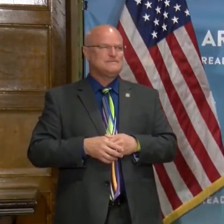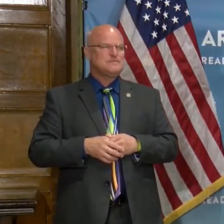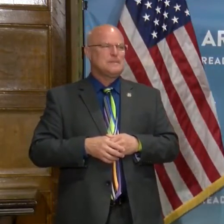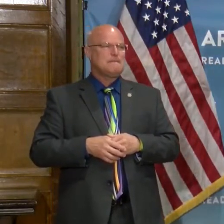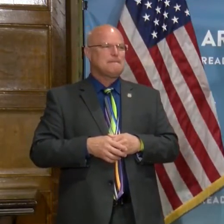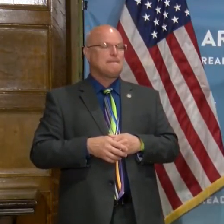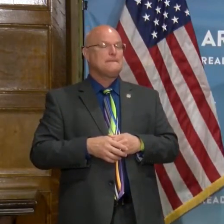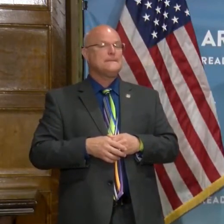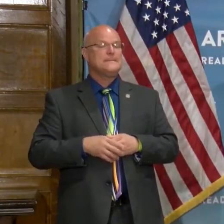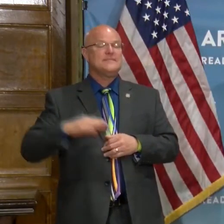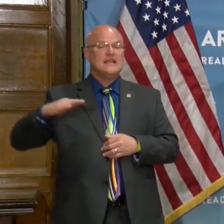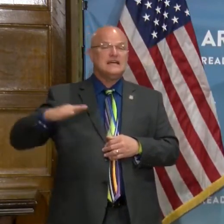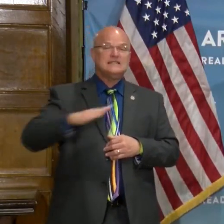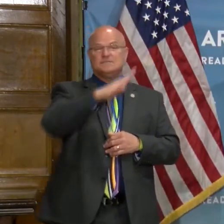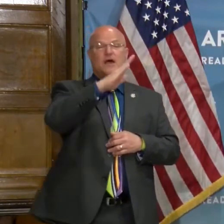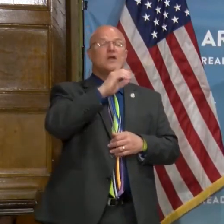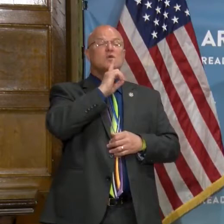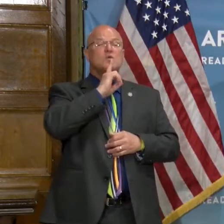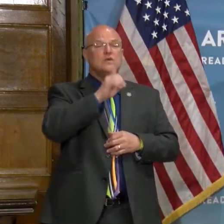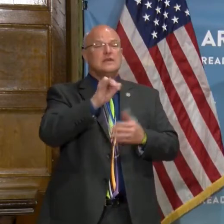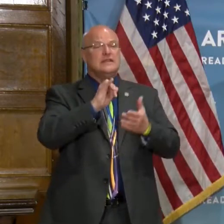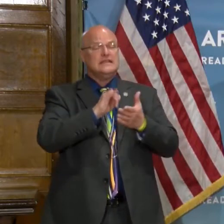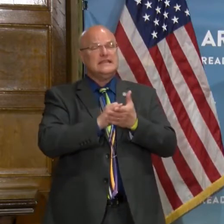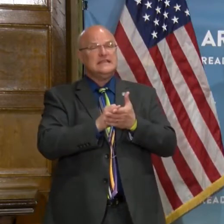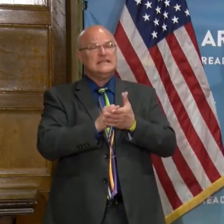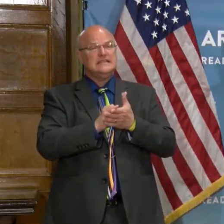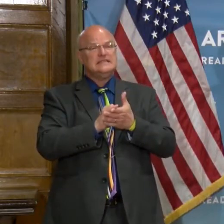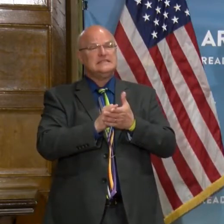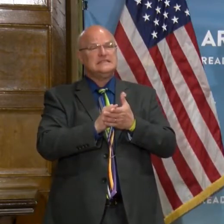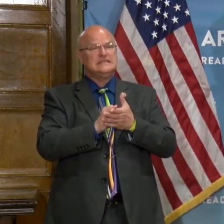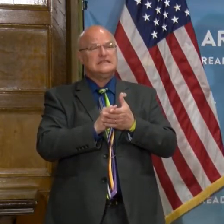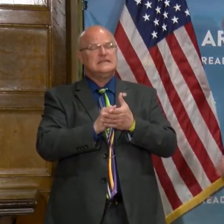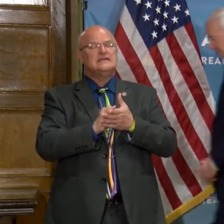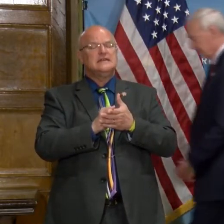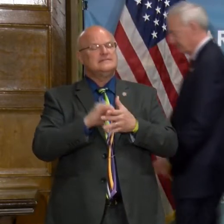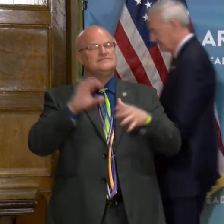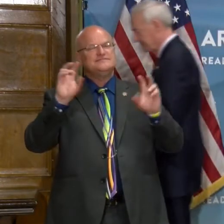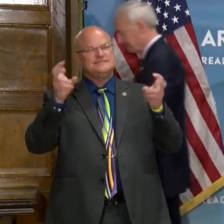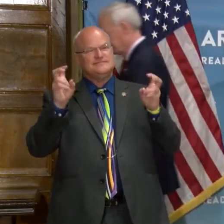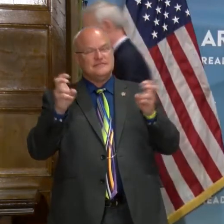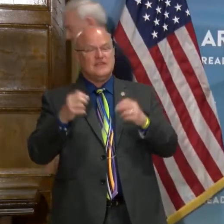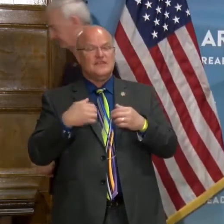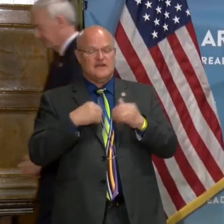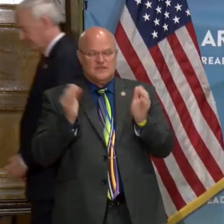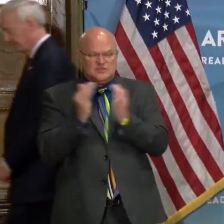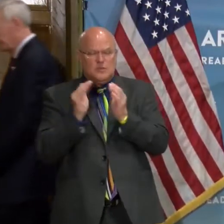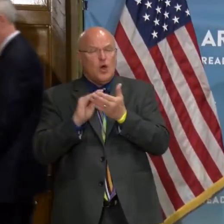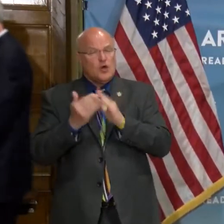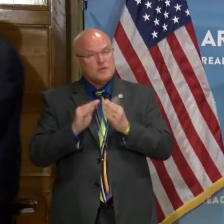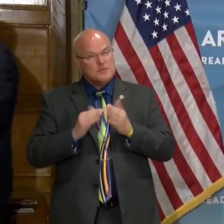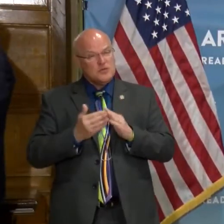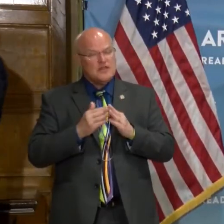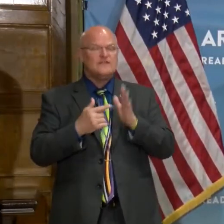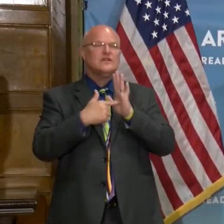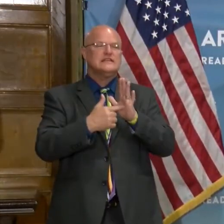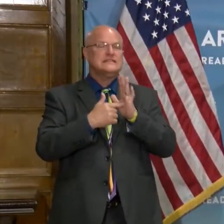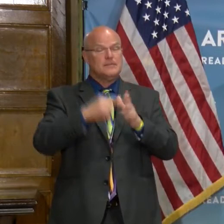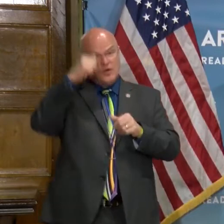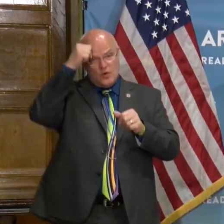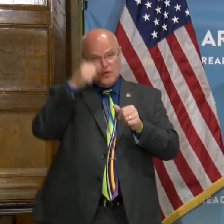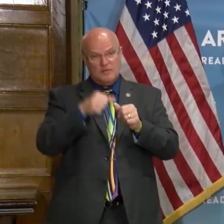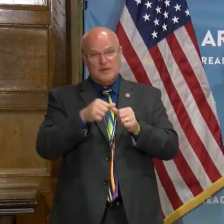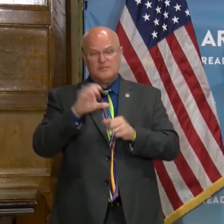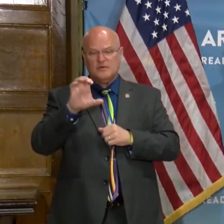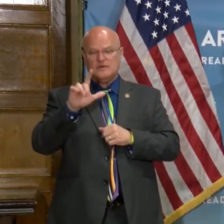Yeah, a spike really is completely contextual. If you have a very small community, for example,